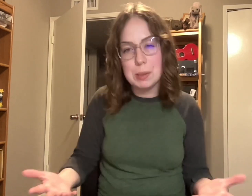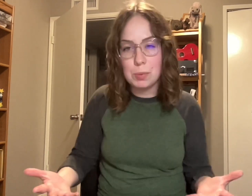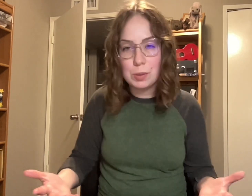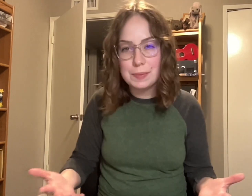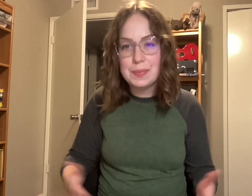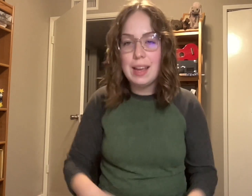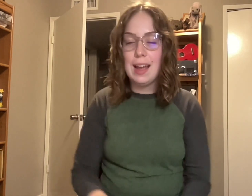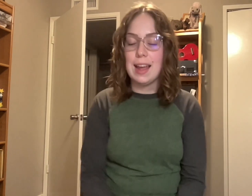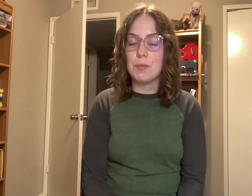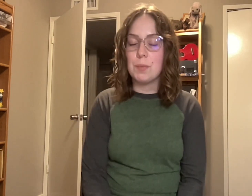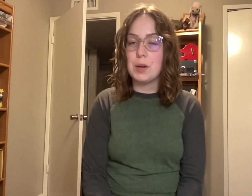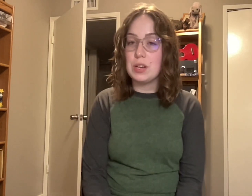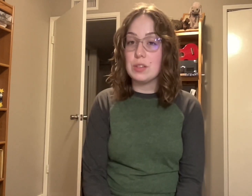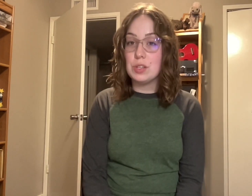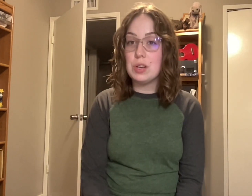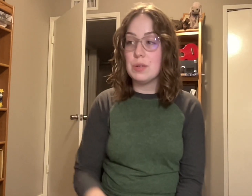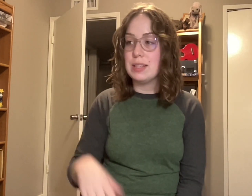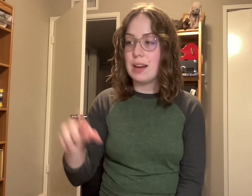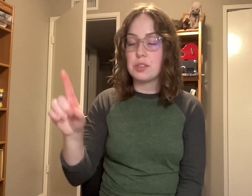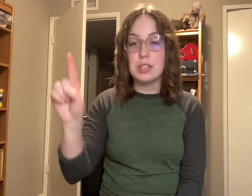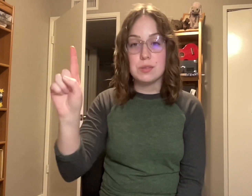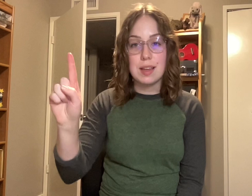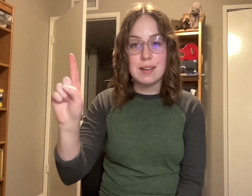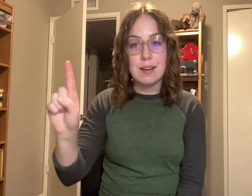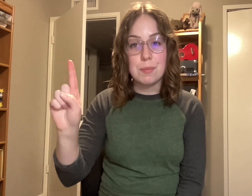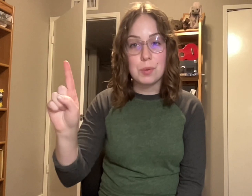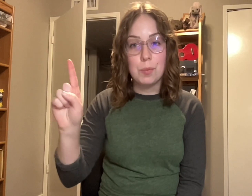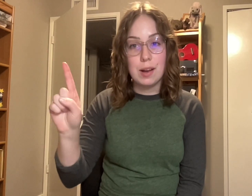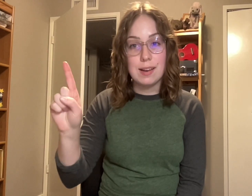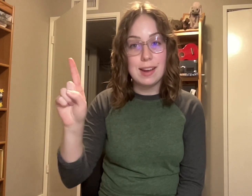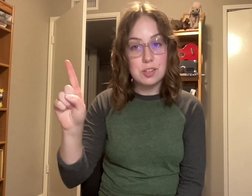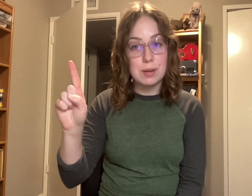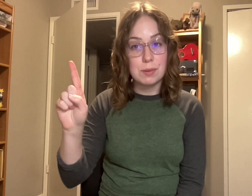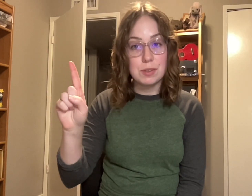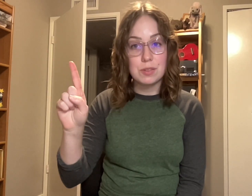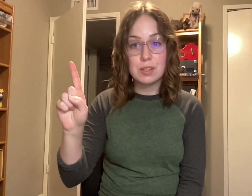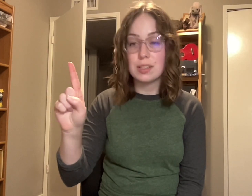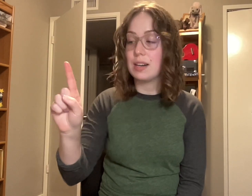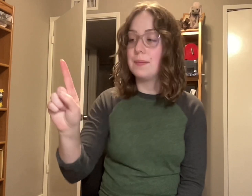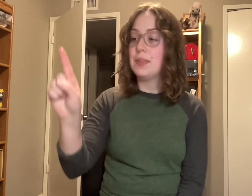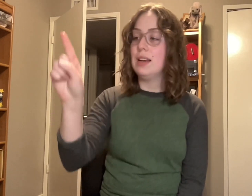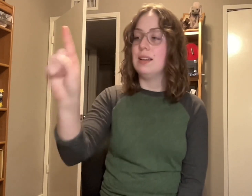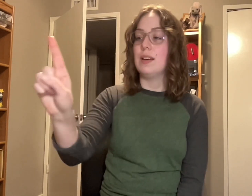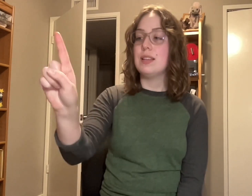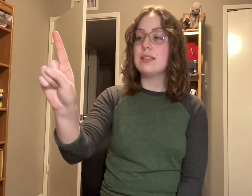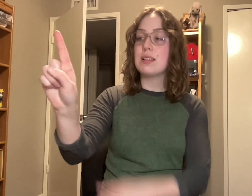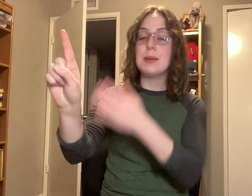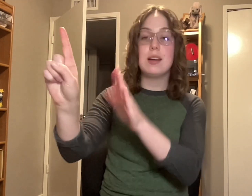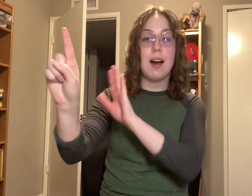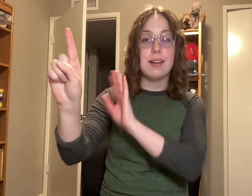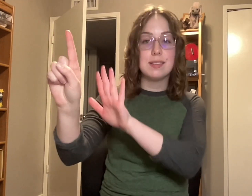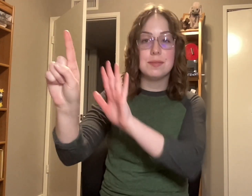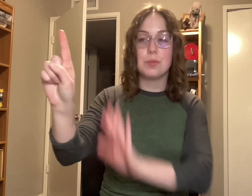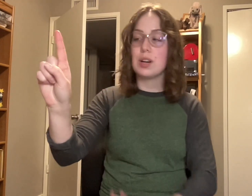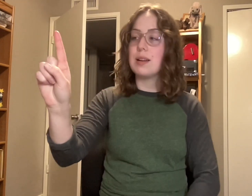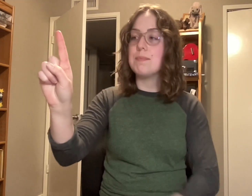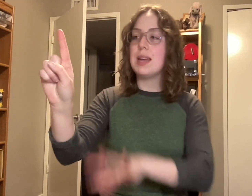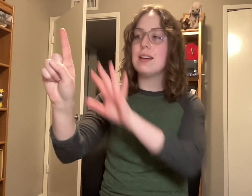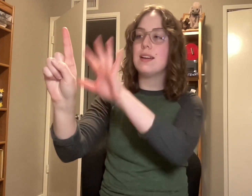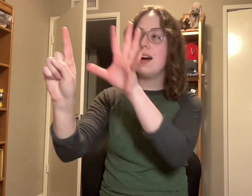people. And what you can do is actually use that number 1 hand shape that we used earlier. Now this is going to be God. We're going to make God into